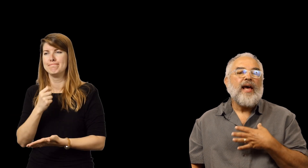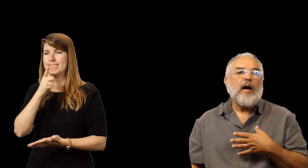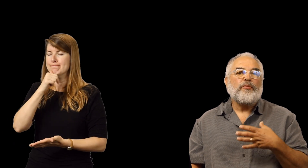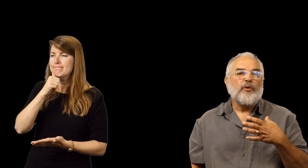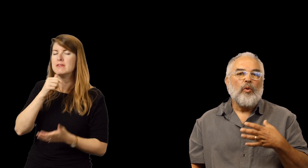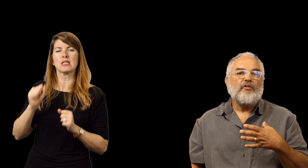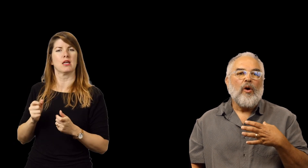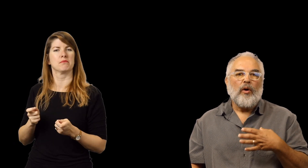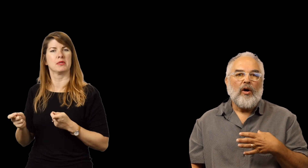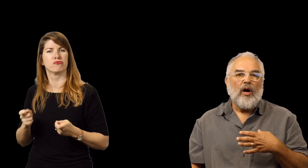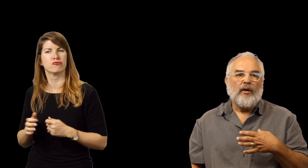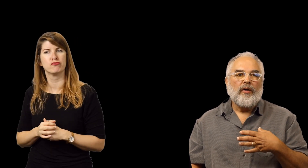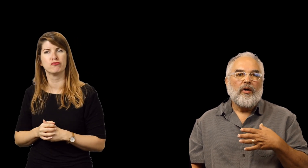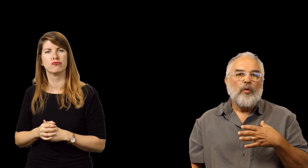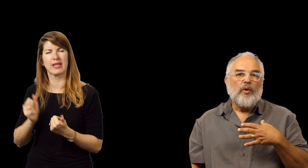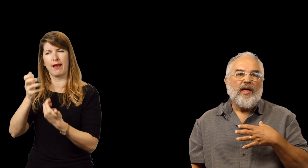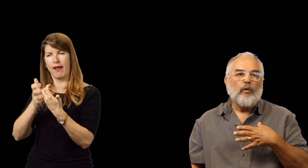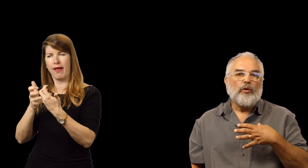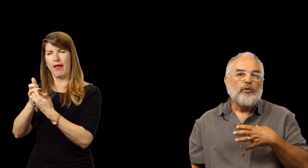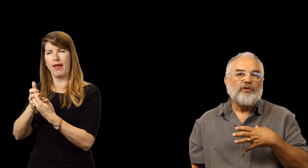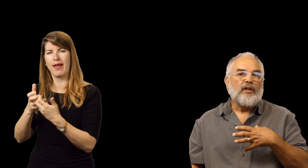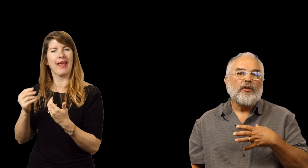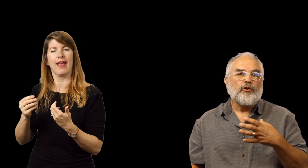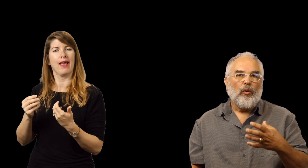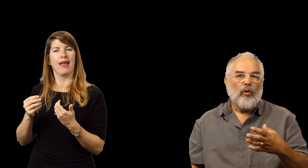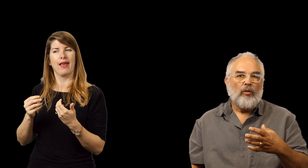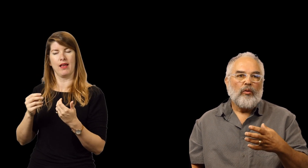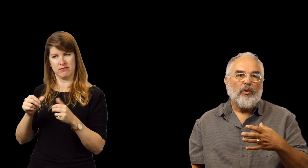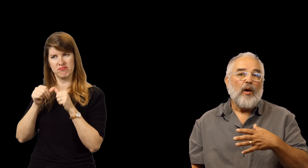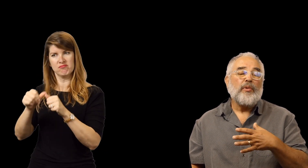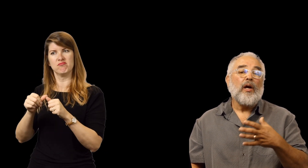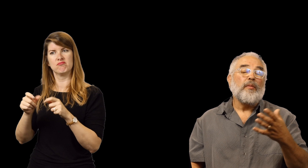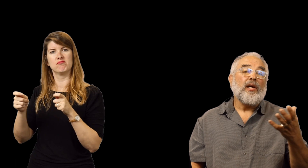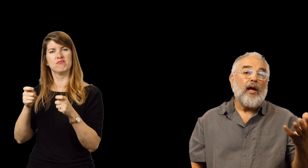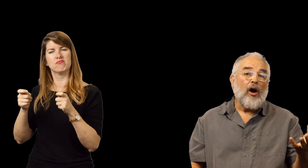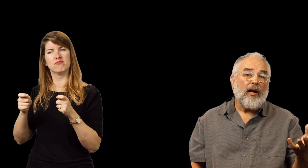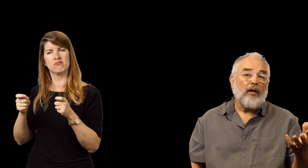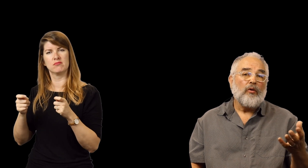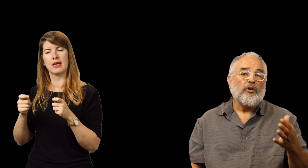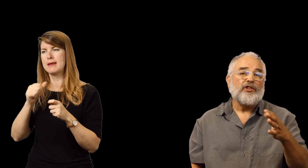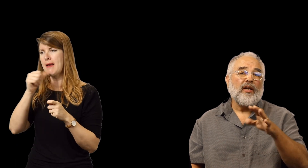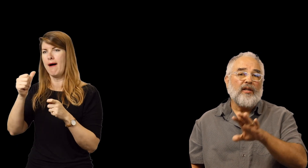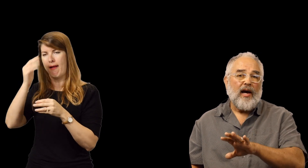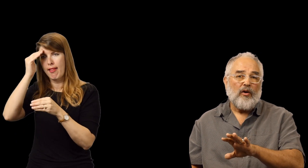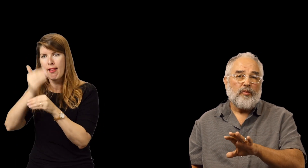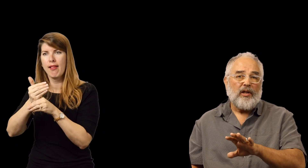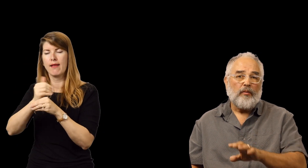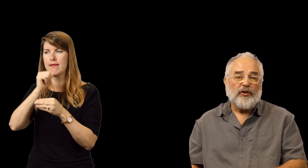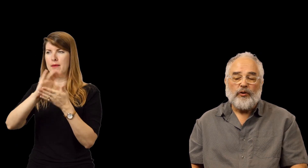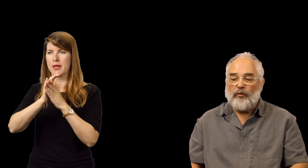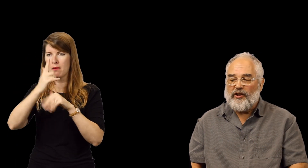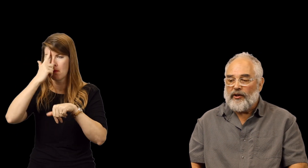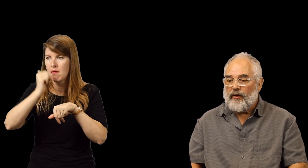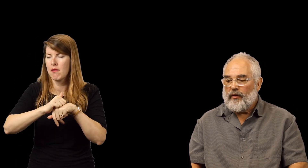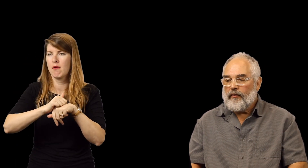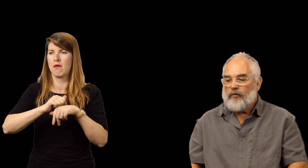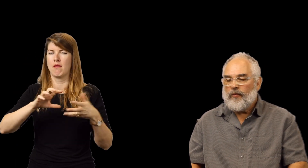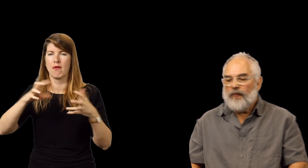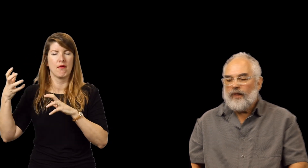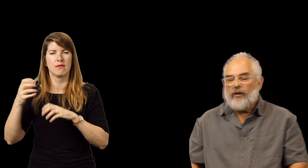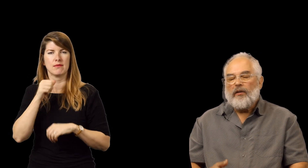to adapt to what's going on without losing control, without becoming chaotic or shutting down and becoming too